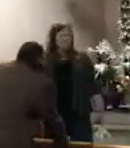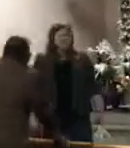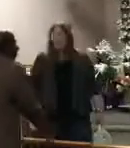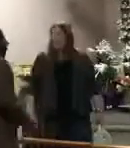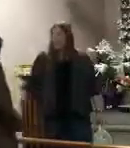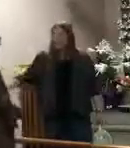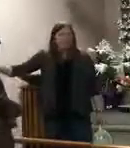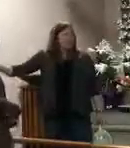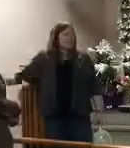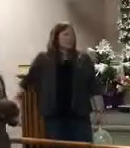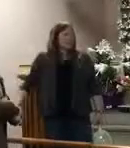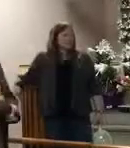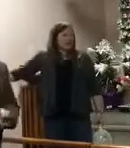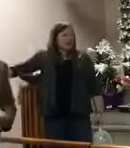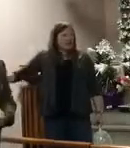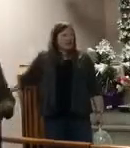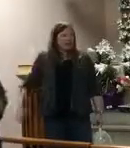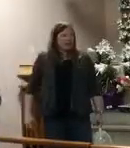Okay.